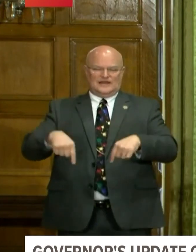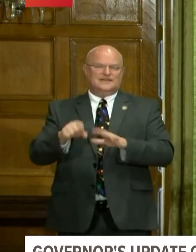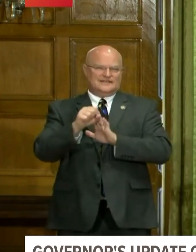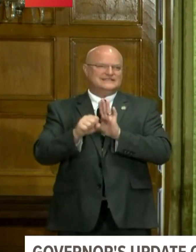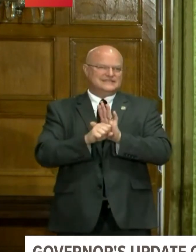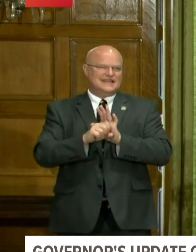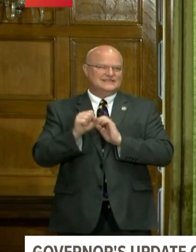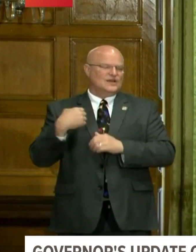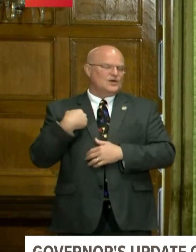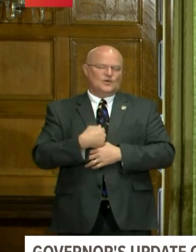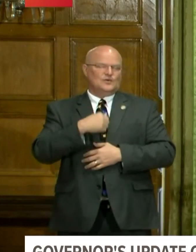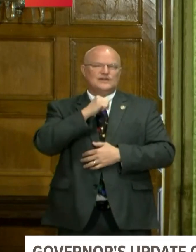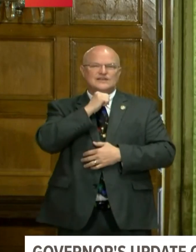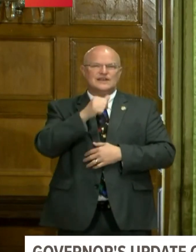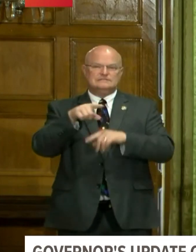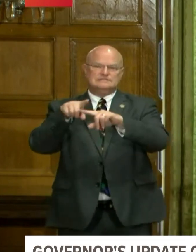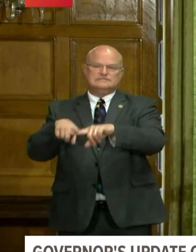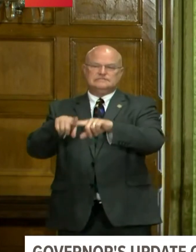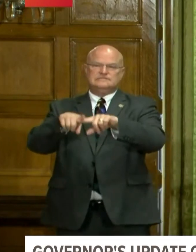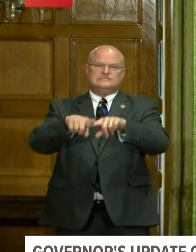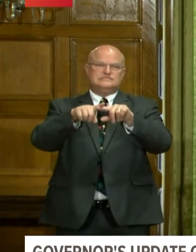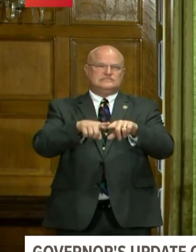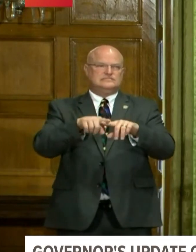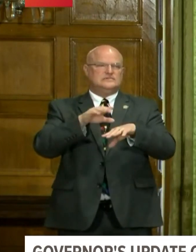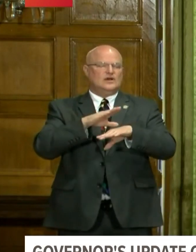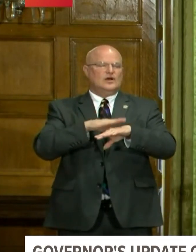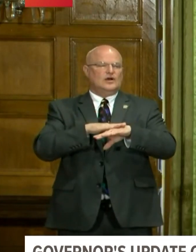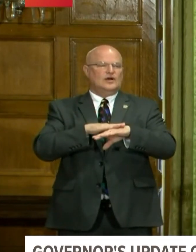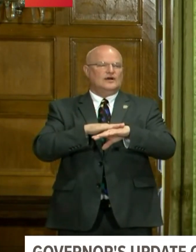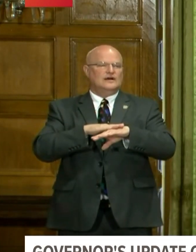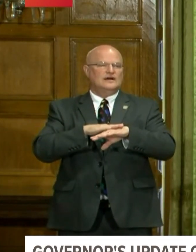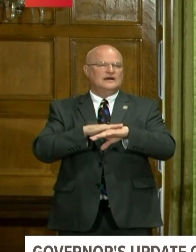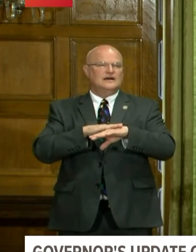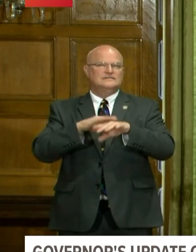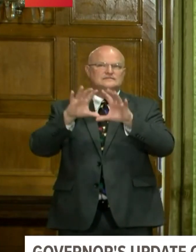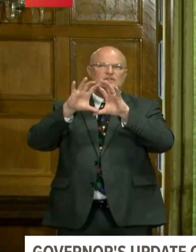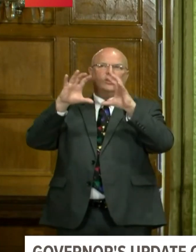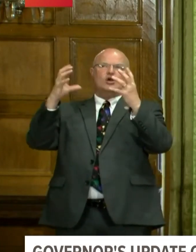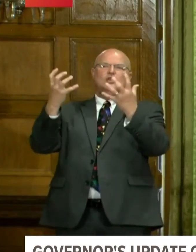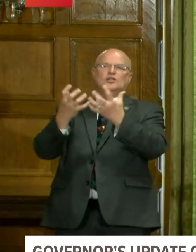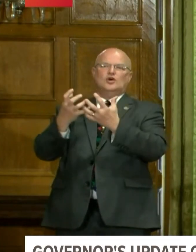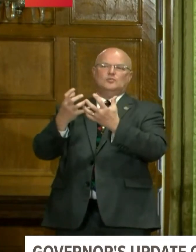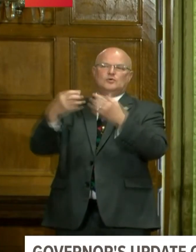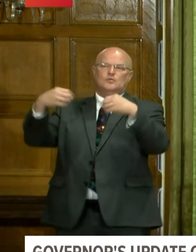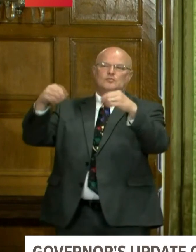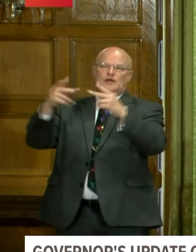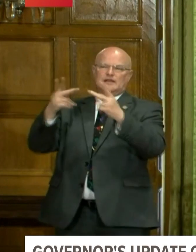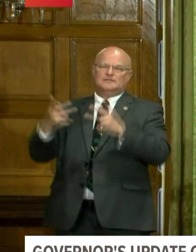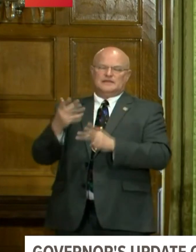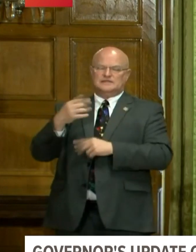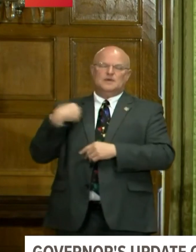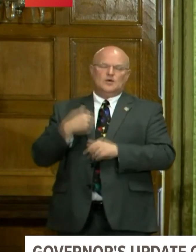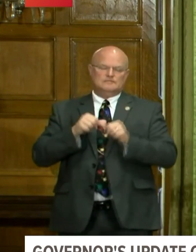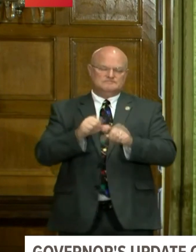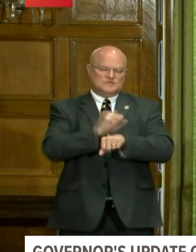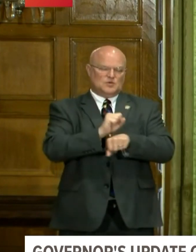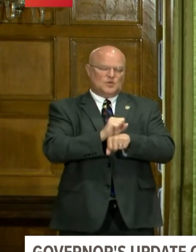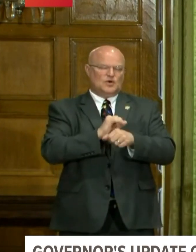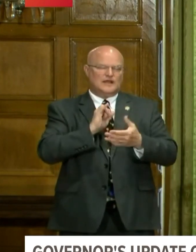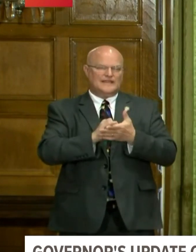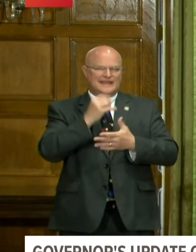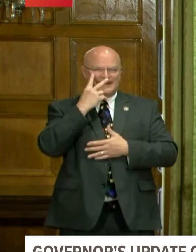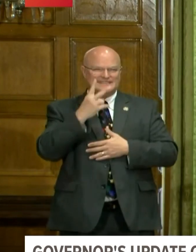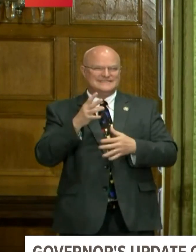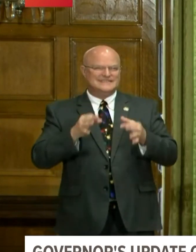in the States, so we're not so dependent upon the global marketplace. So we'll continue to work on that and